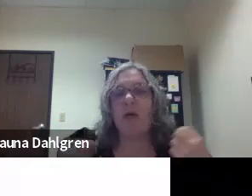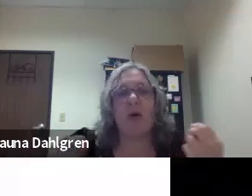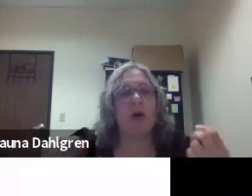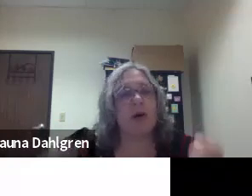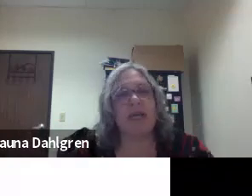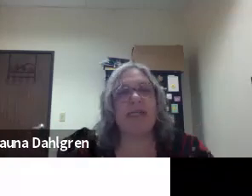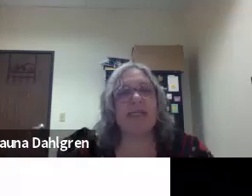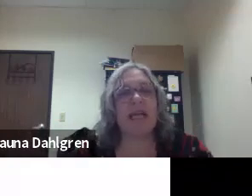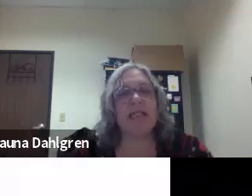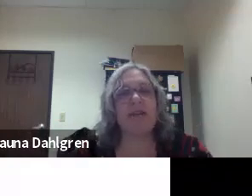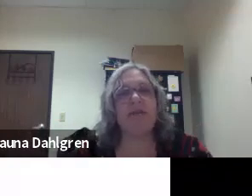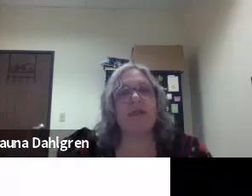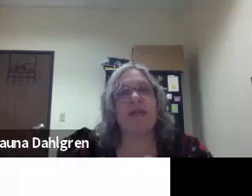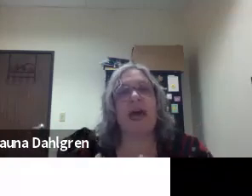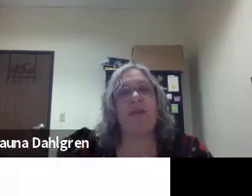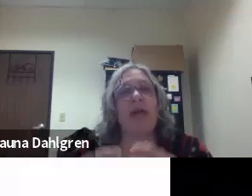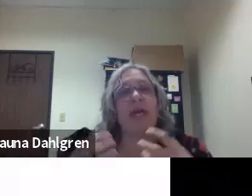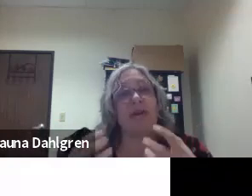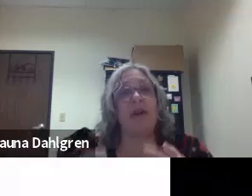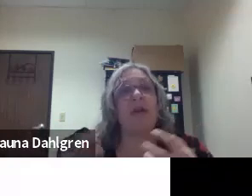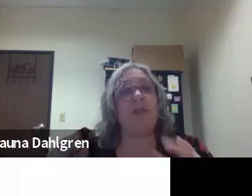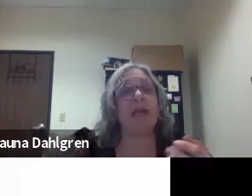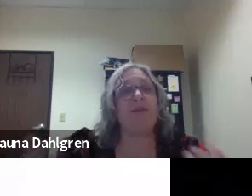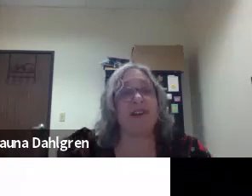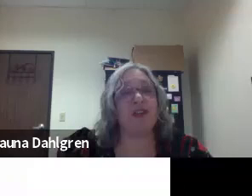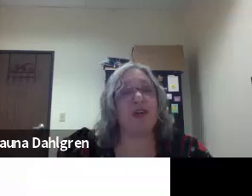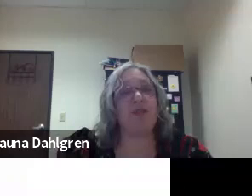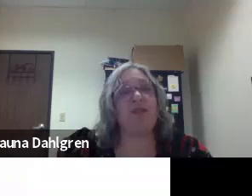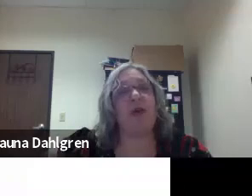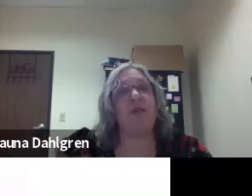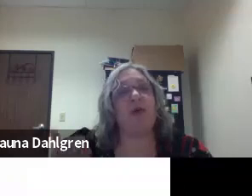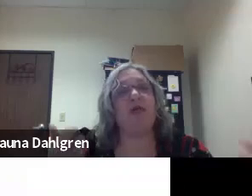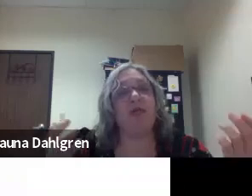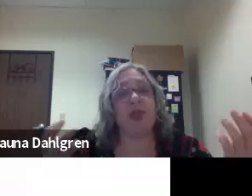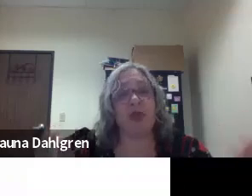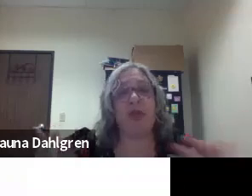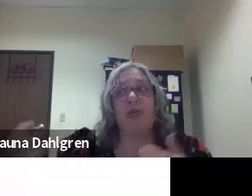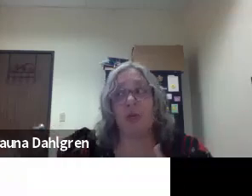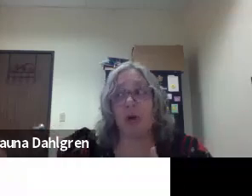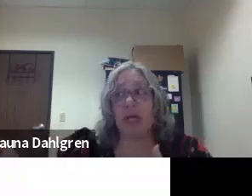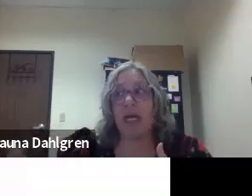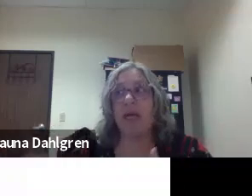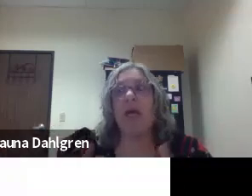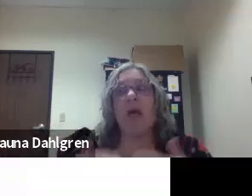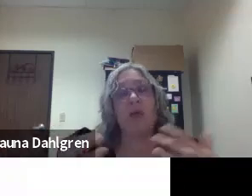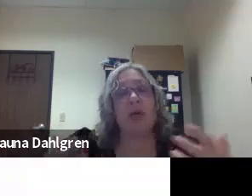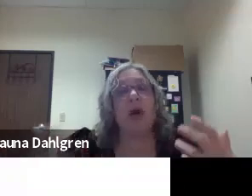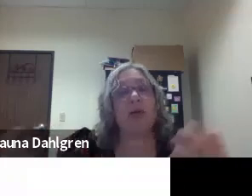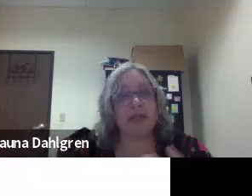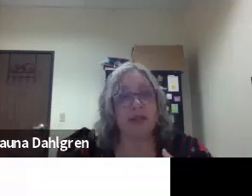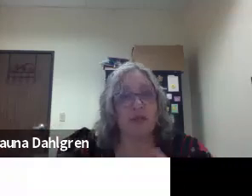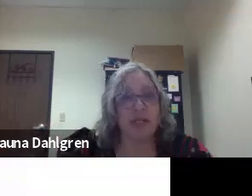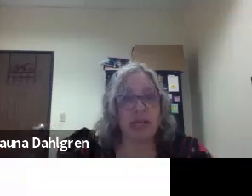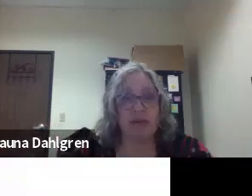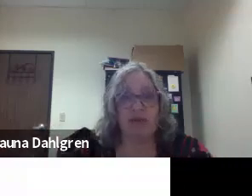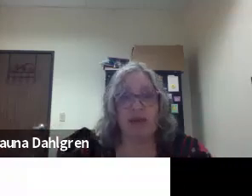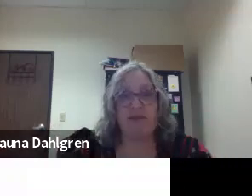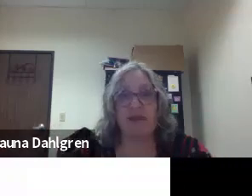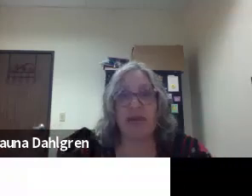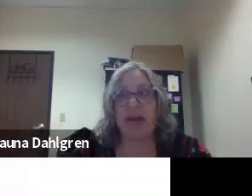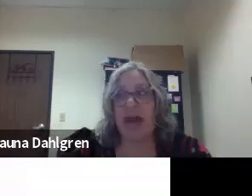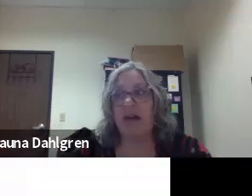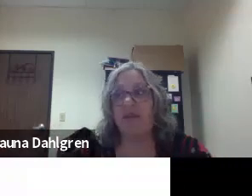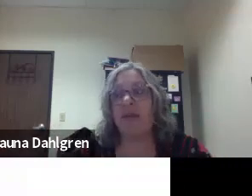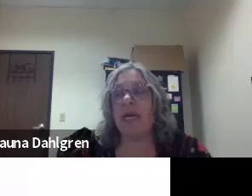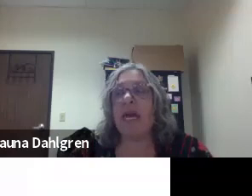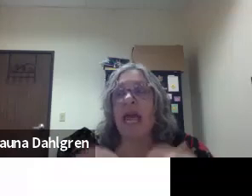will, or incentives that make it very beneficial for a person to be working regardless of what type of benefit